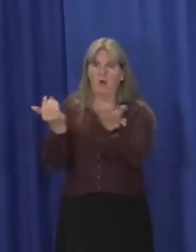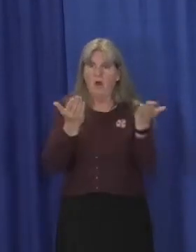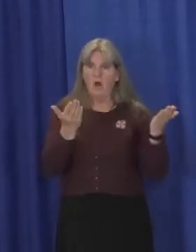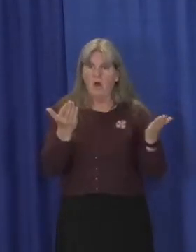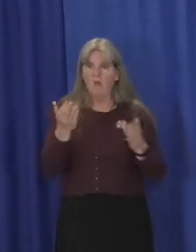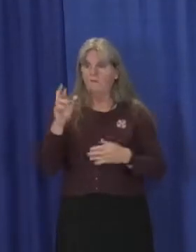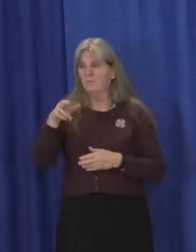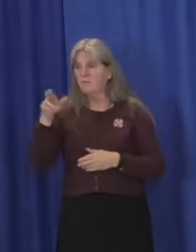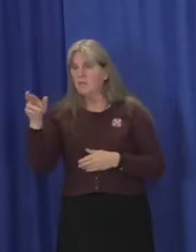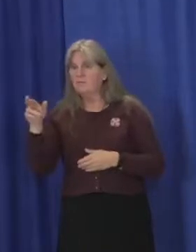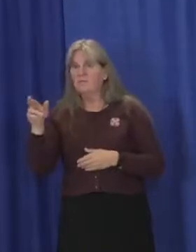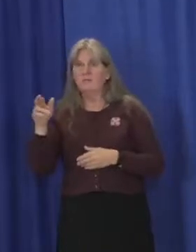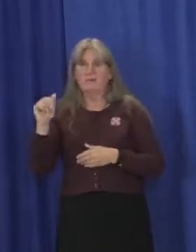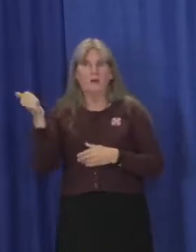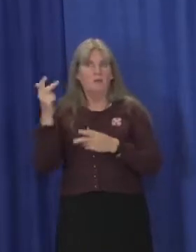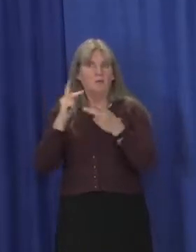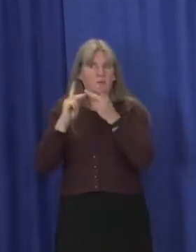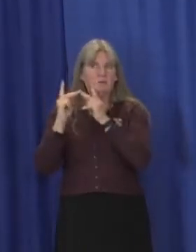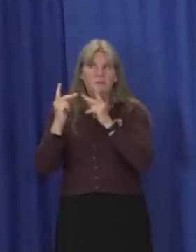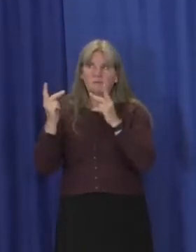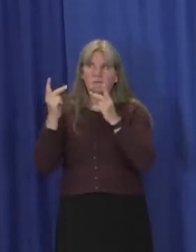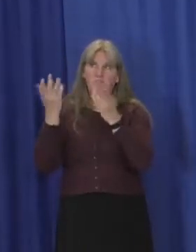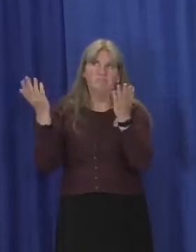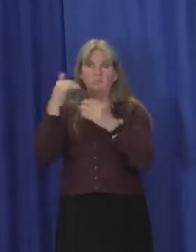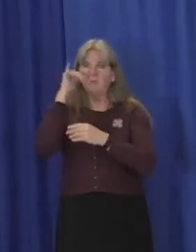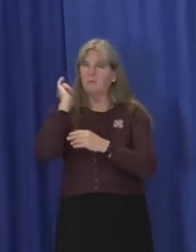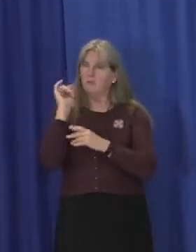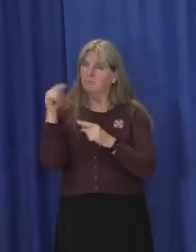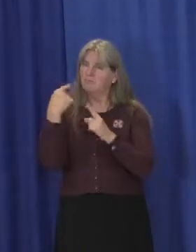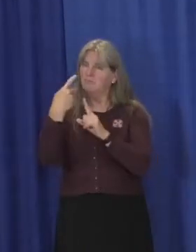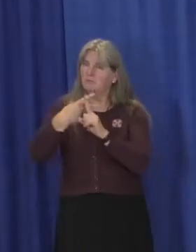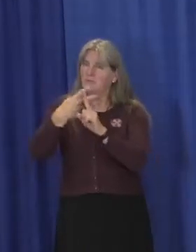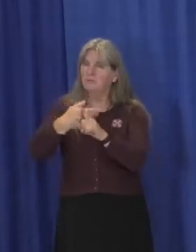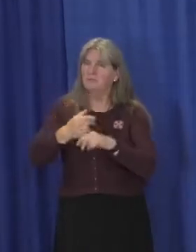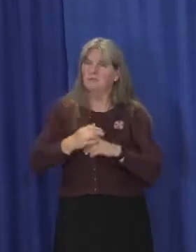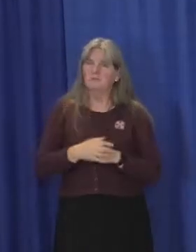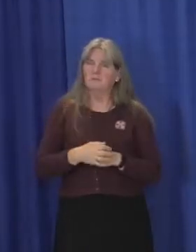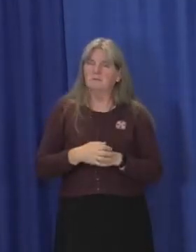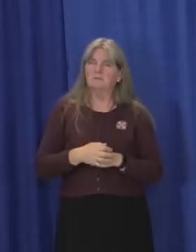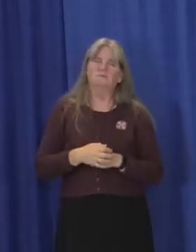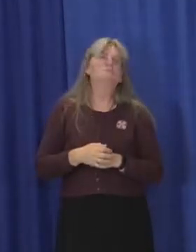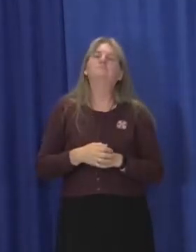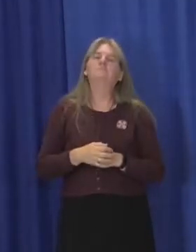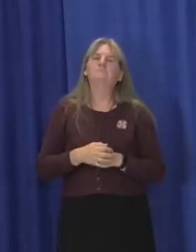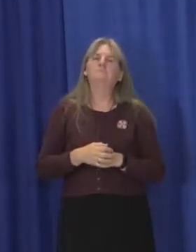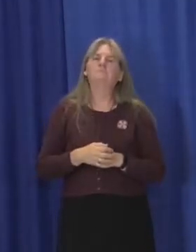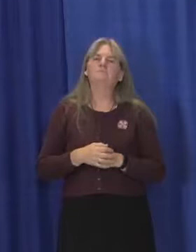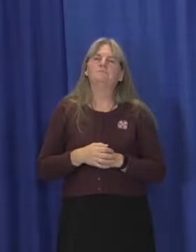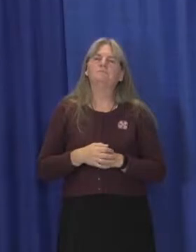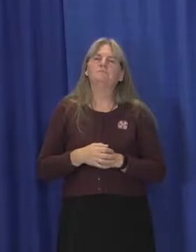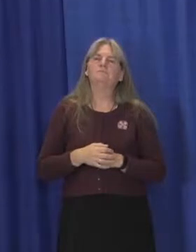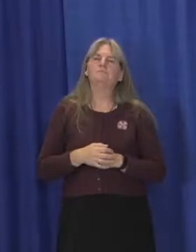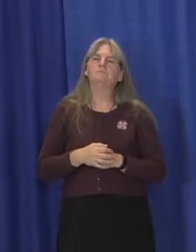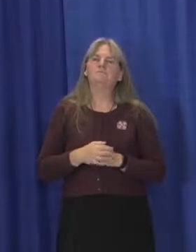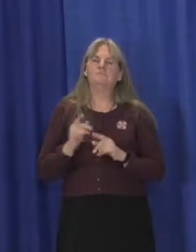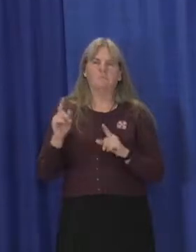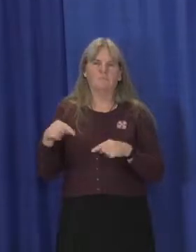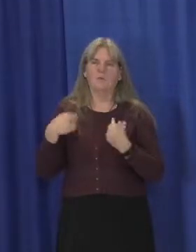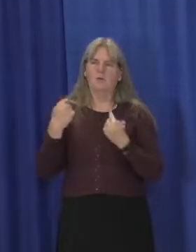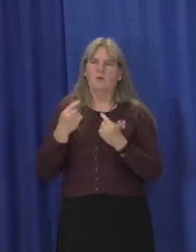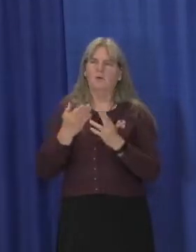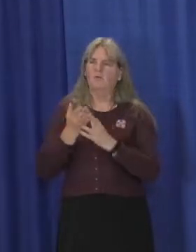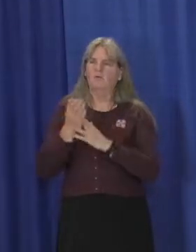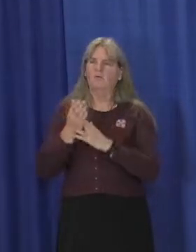River throughout the past couple of months, as well as throughout the pandemic.